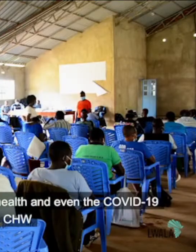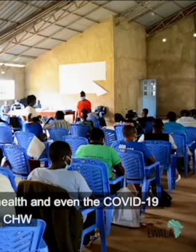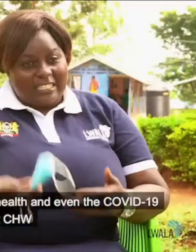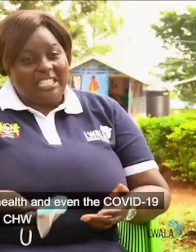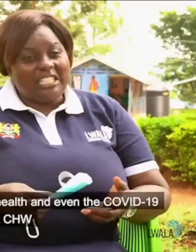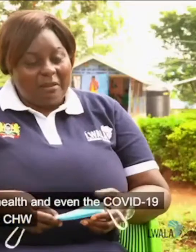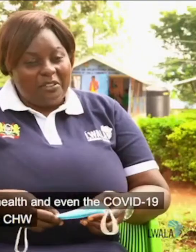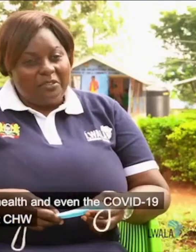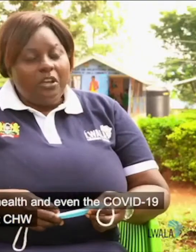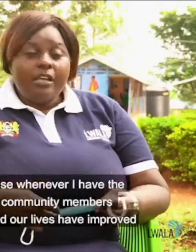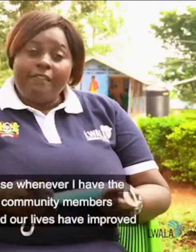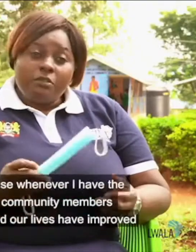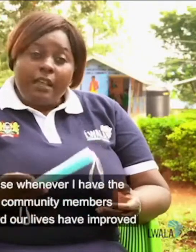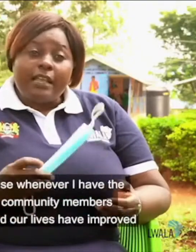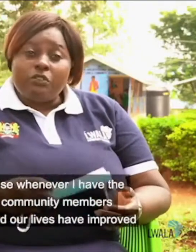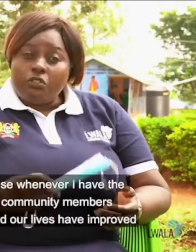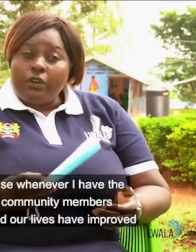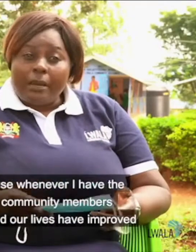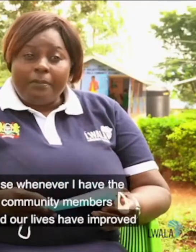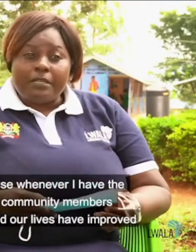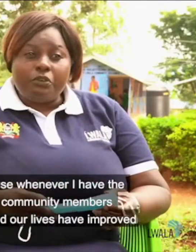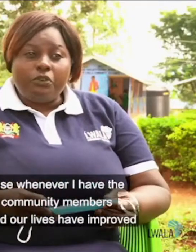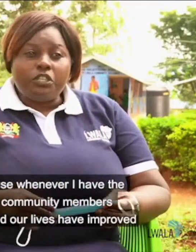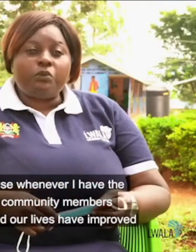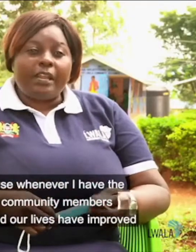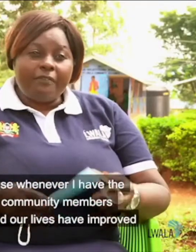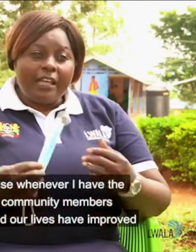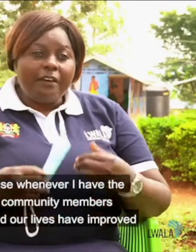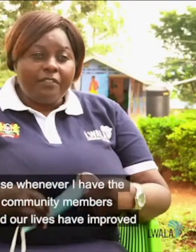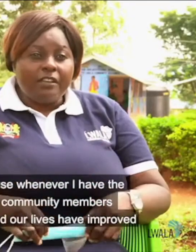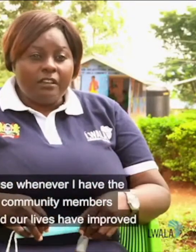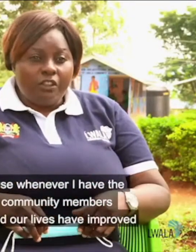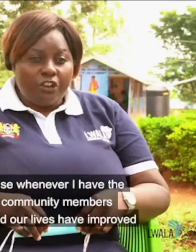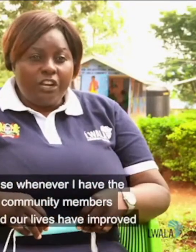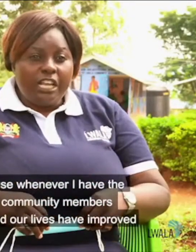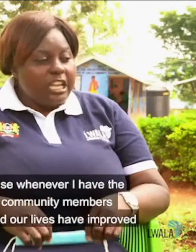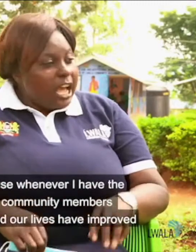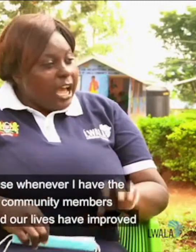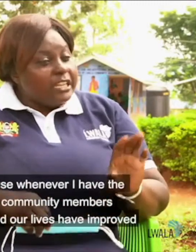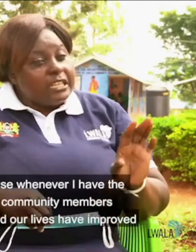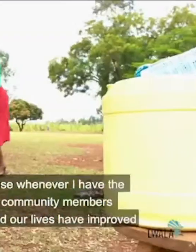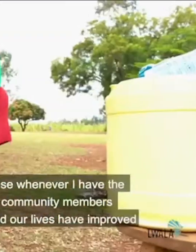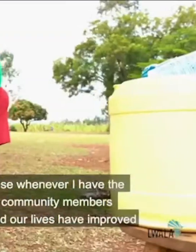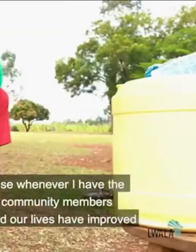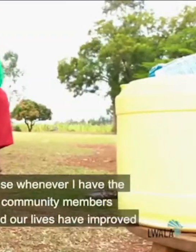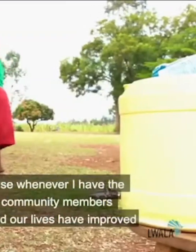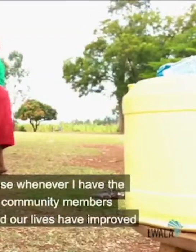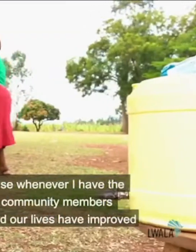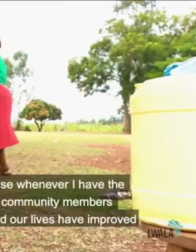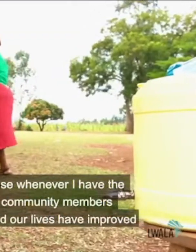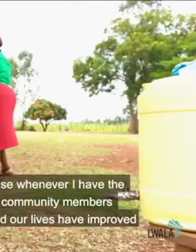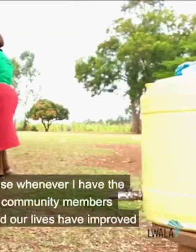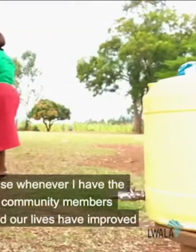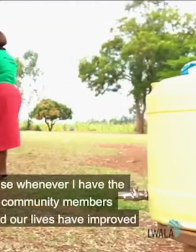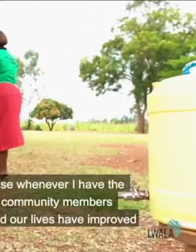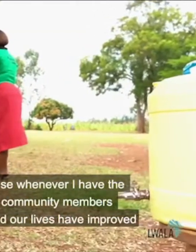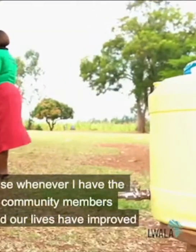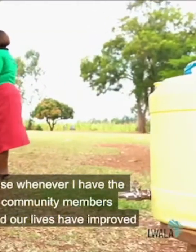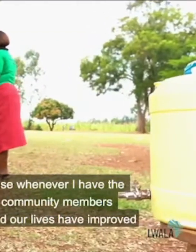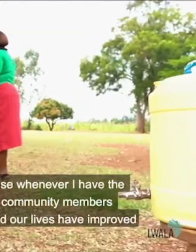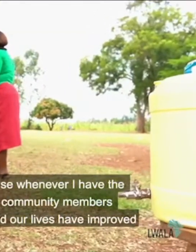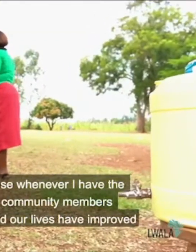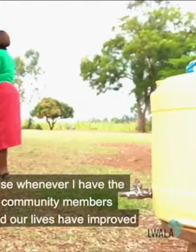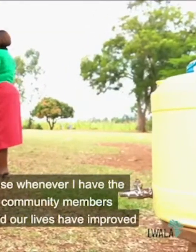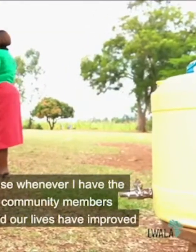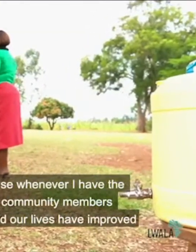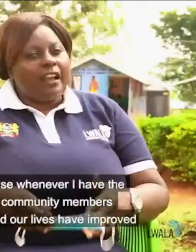respondent CHW. And this one has also helped us, because whenever I have the knowledge, I disseminate to the community members. This one